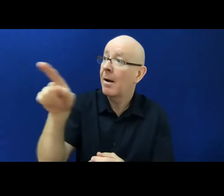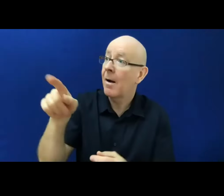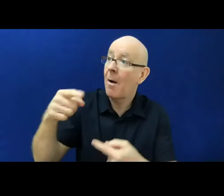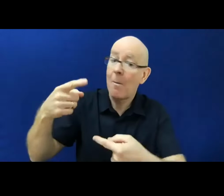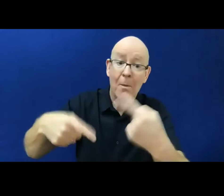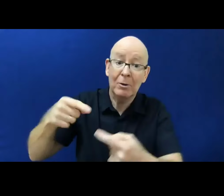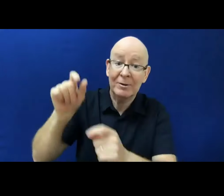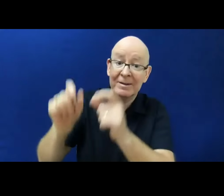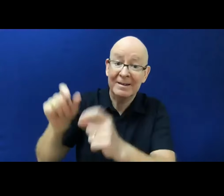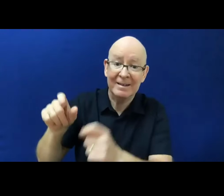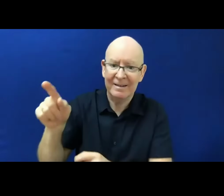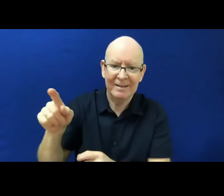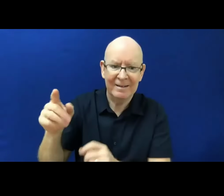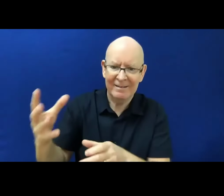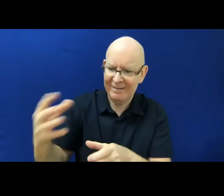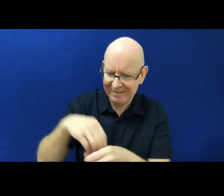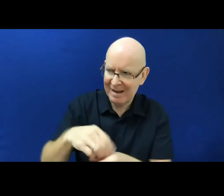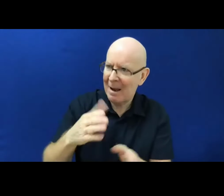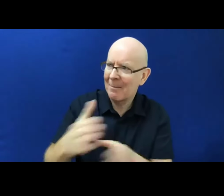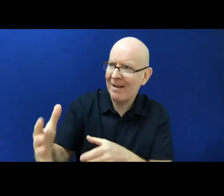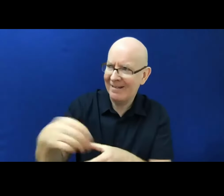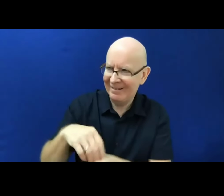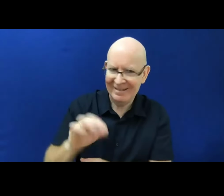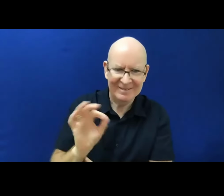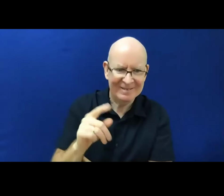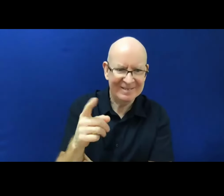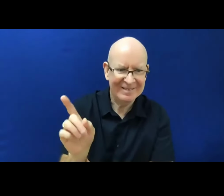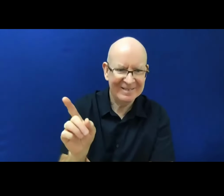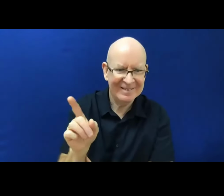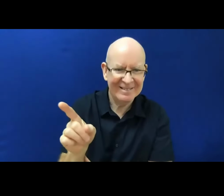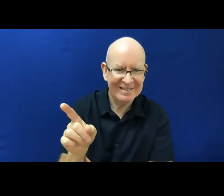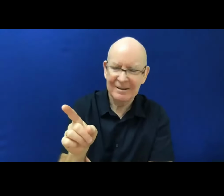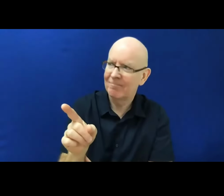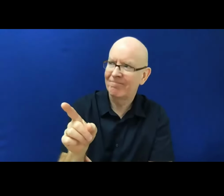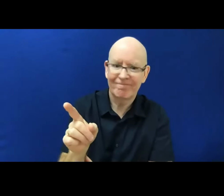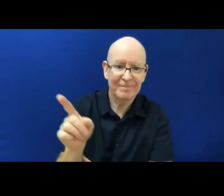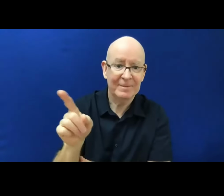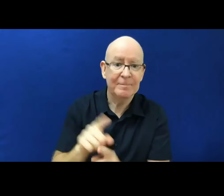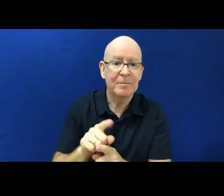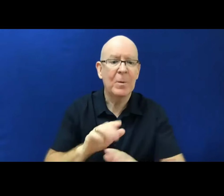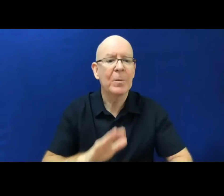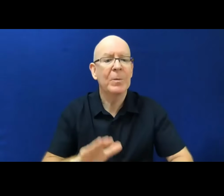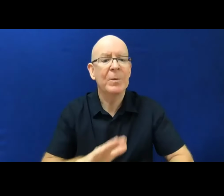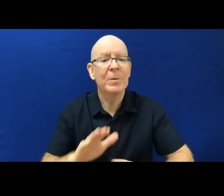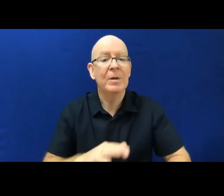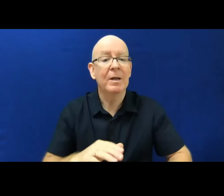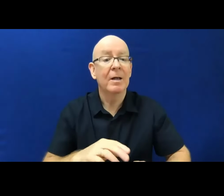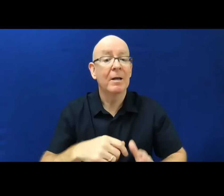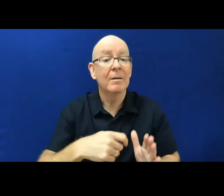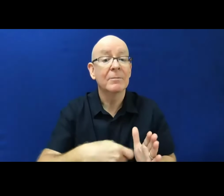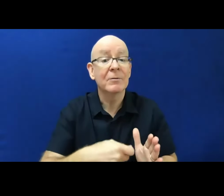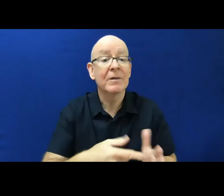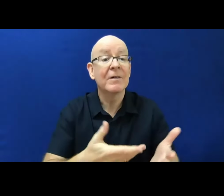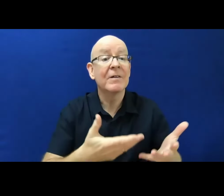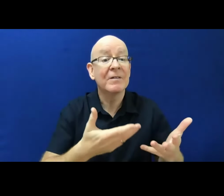Gantt chart put forward to the funding organization, is ready to come up with the findings. Politicians always